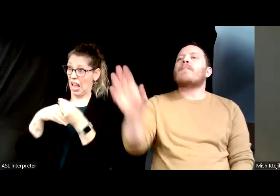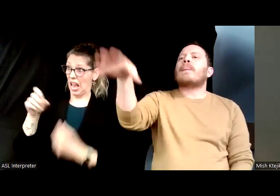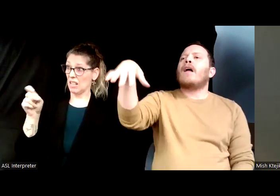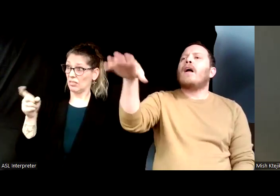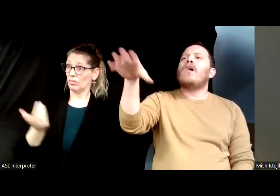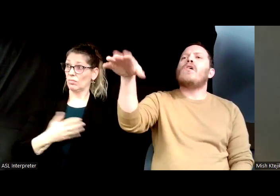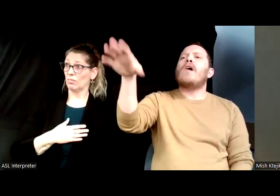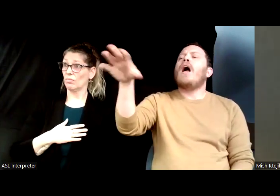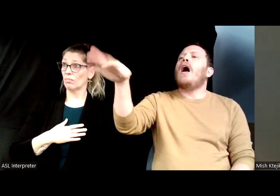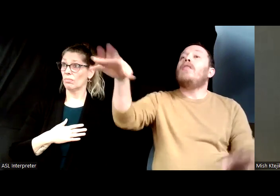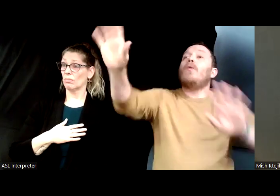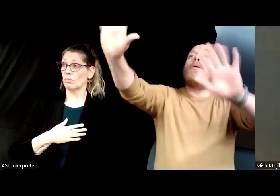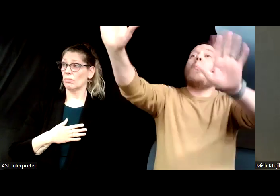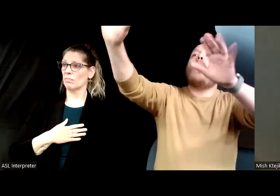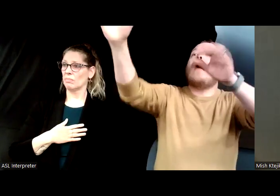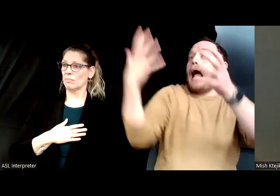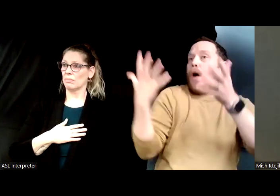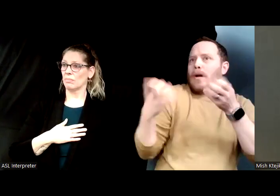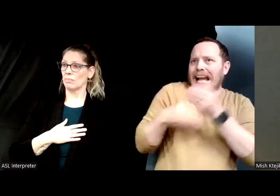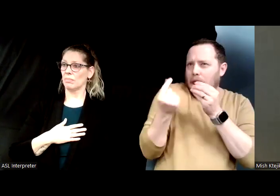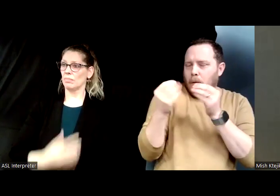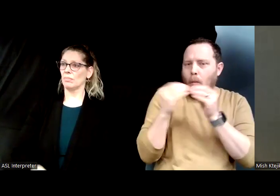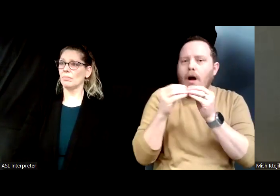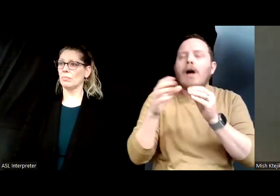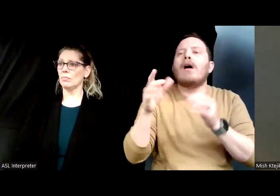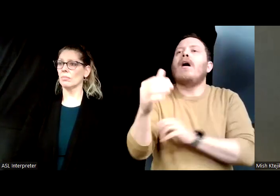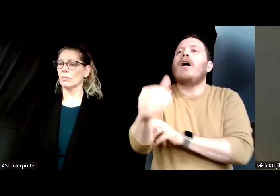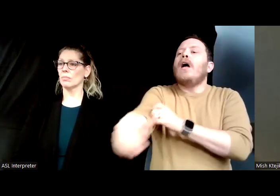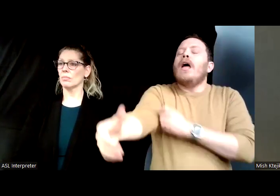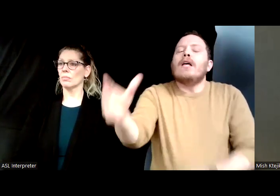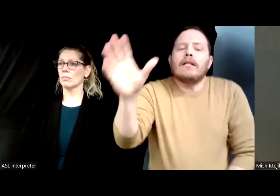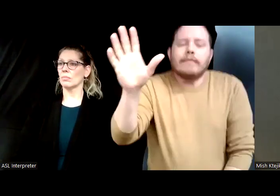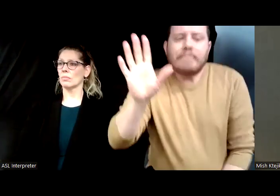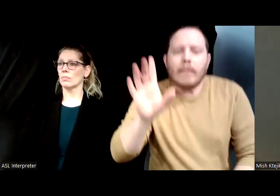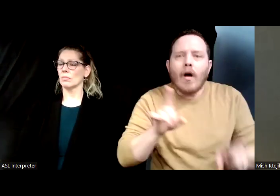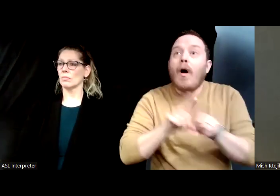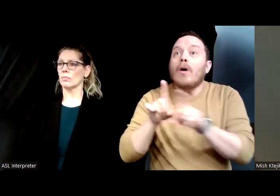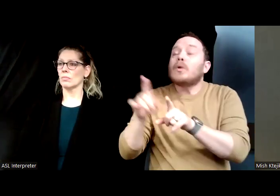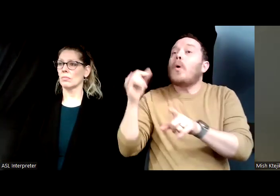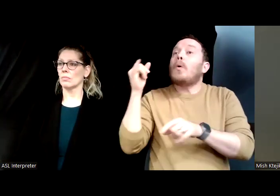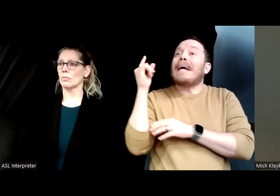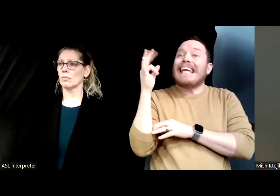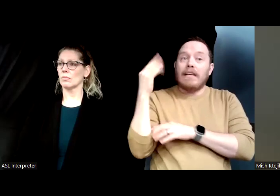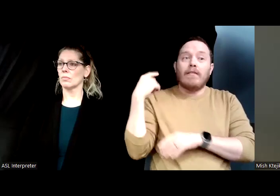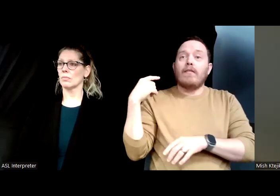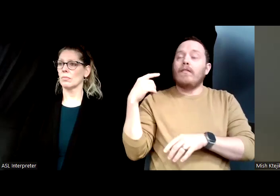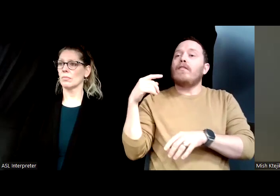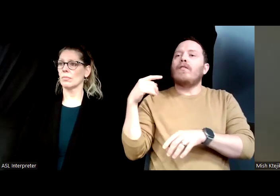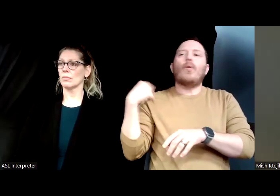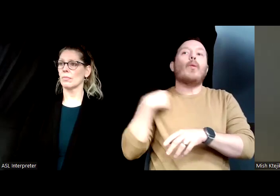This is Jack Colleen. Nothing to add? No, hold on. Like, I want to add a little bit more before we switch up.